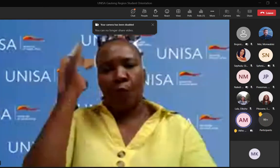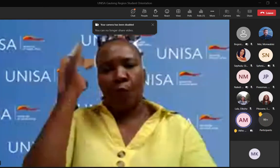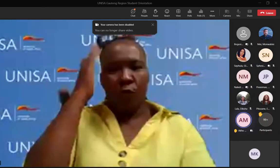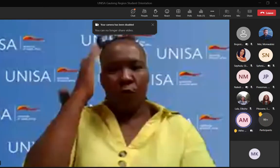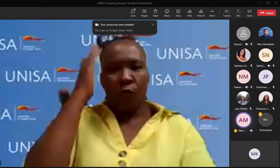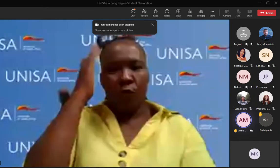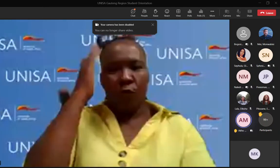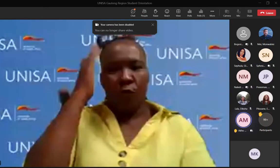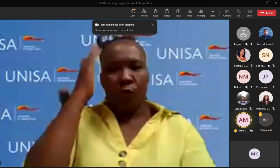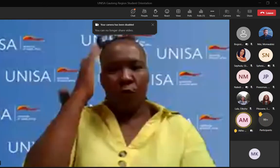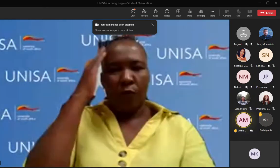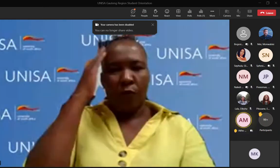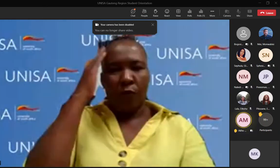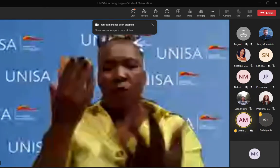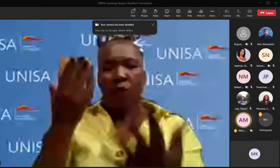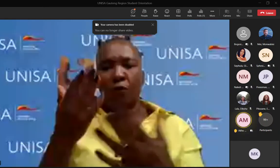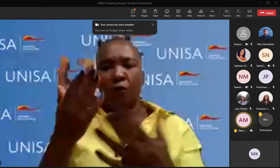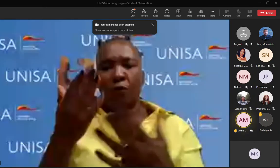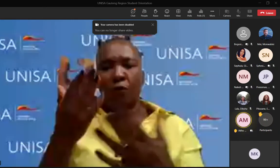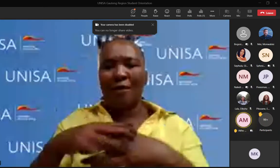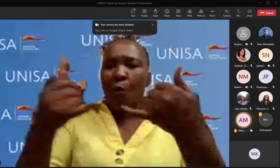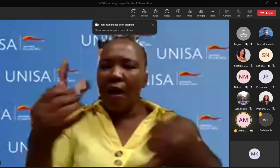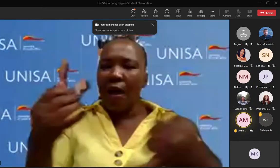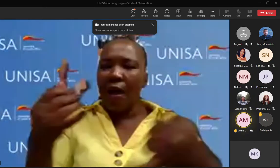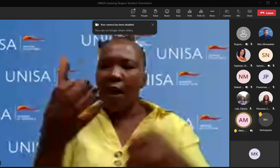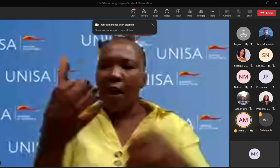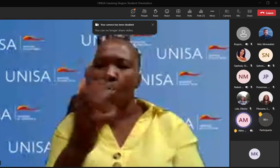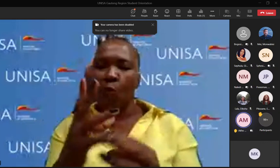or something thank you